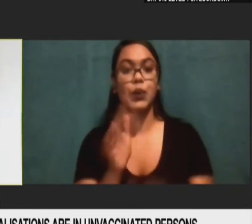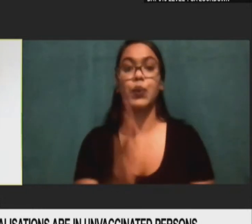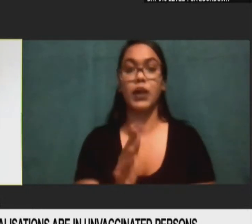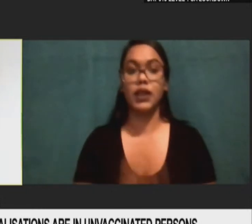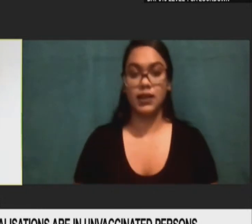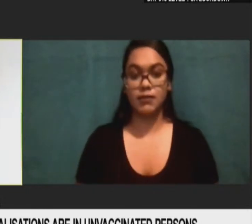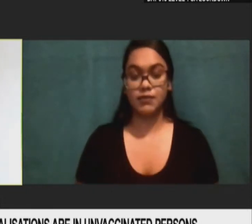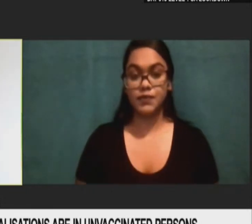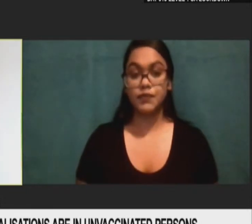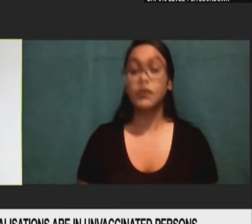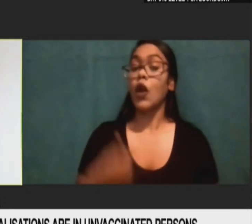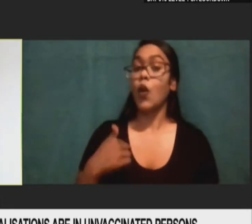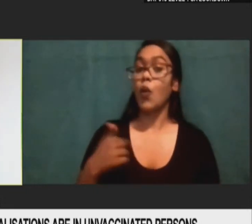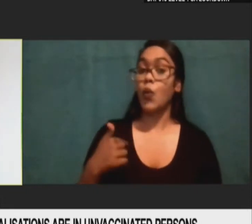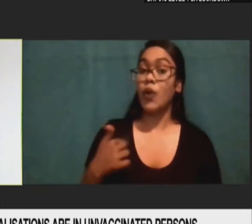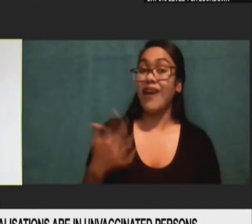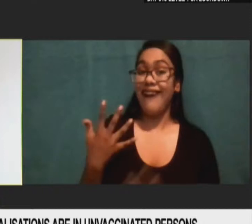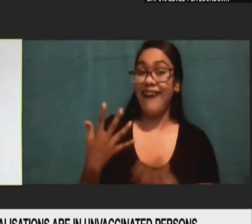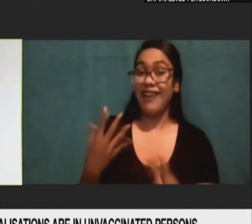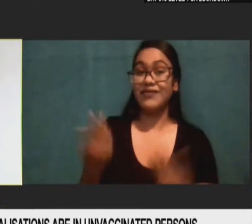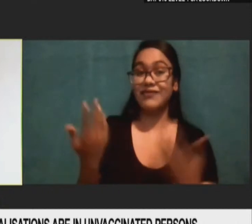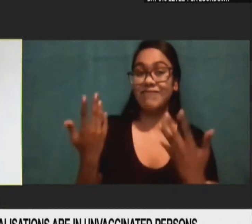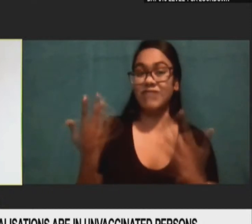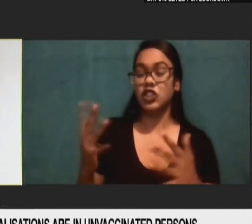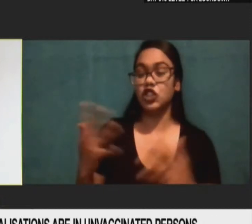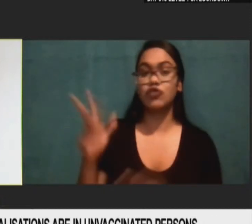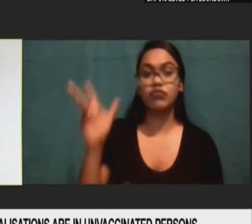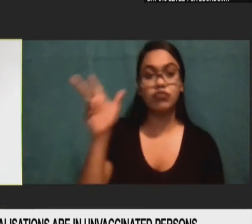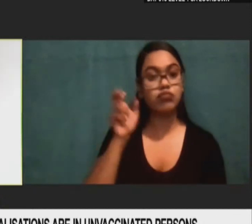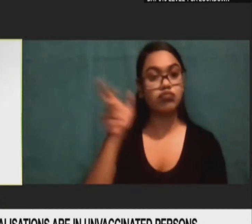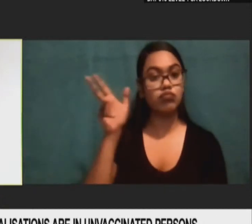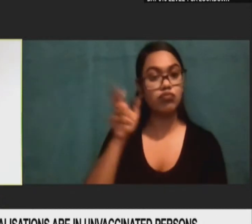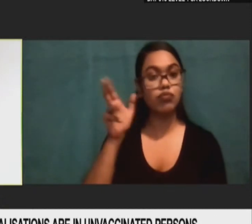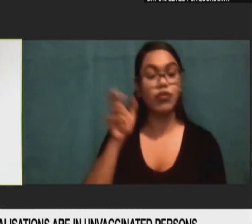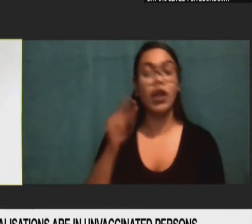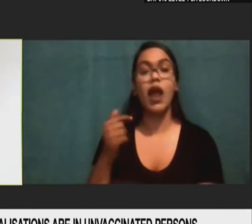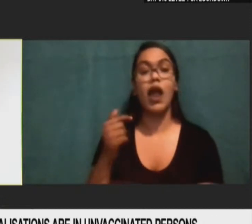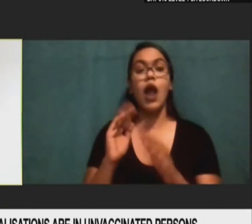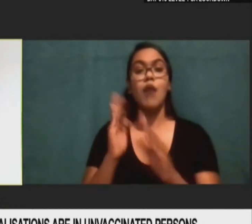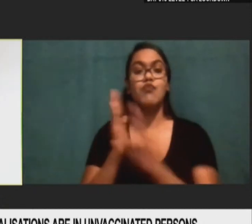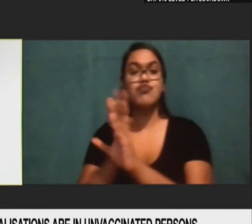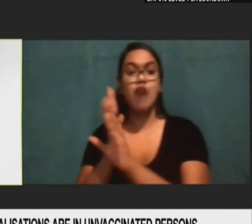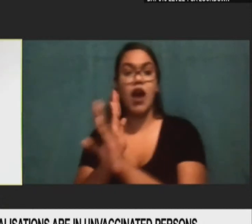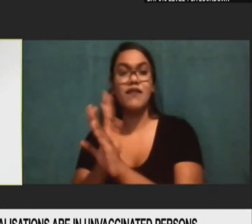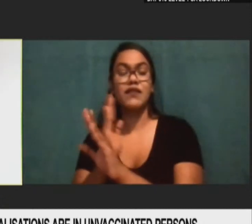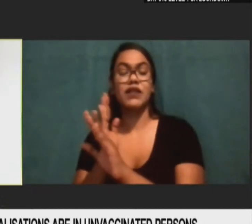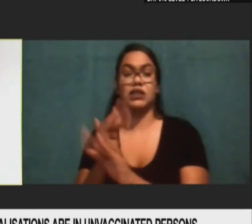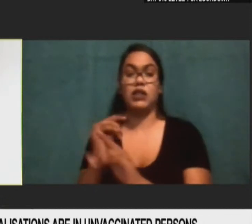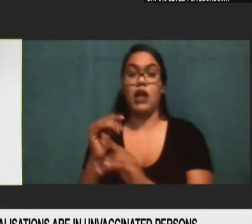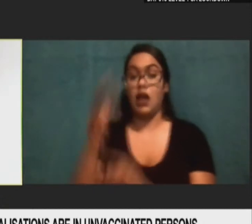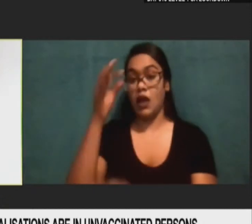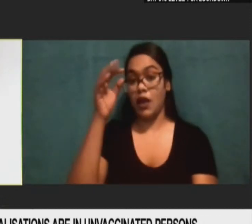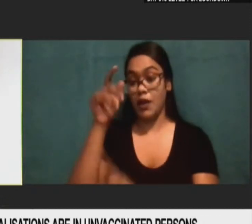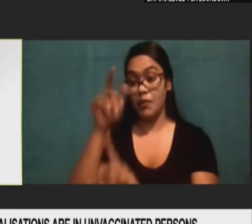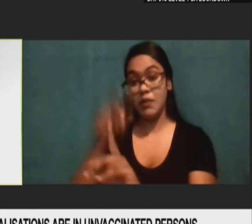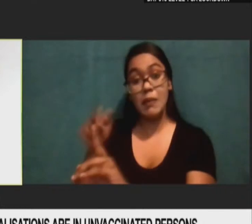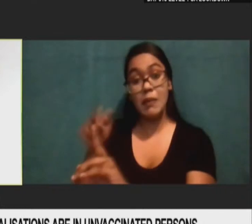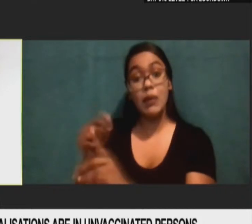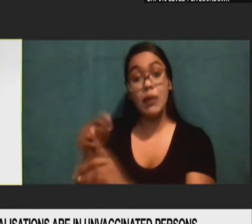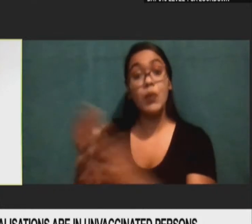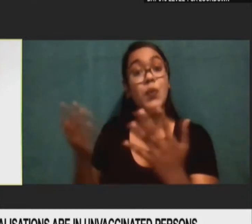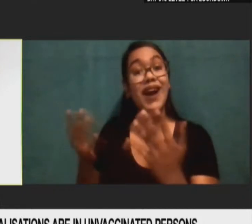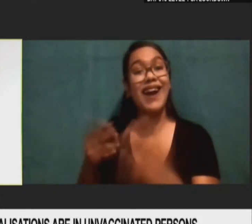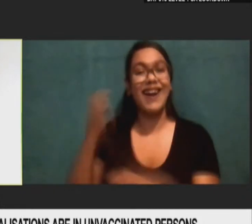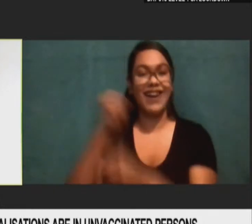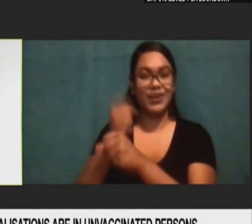We have been having ad hoc collaborations with our private sector colleagues in Gauteng. We will sustain